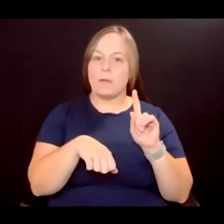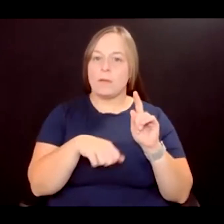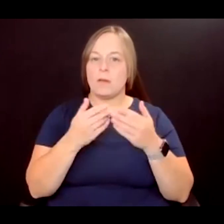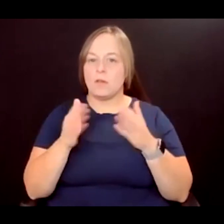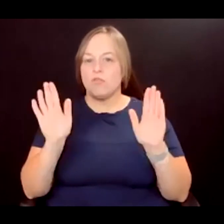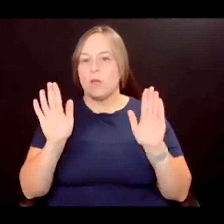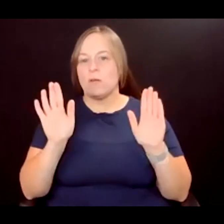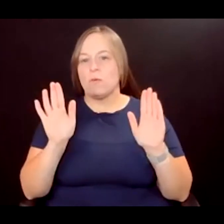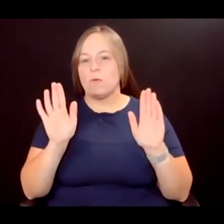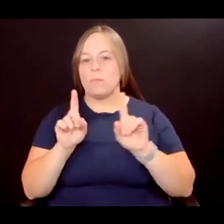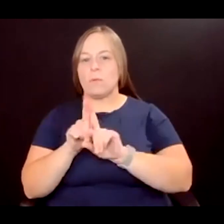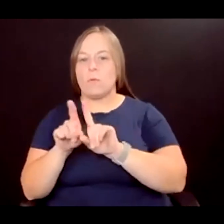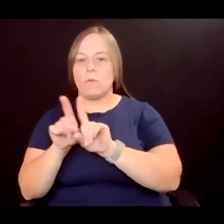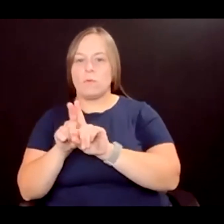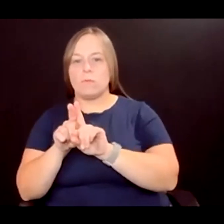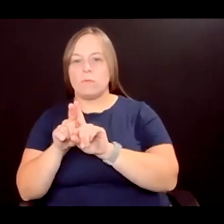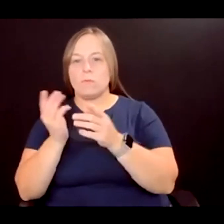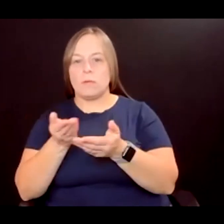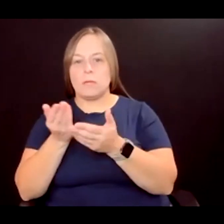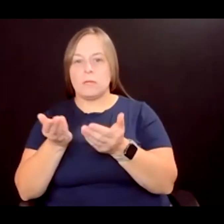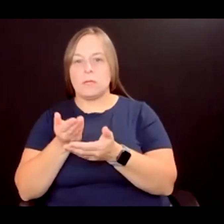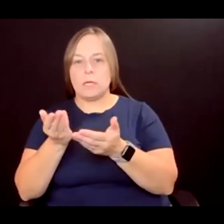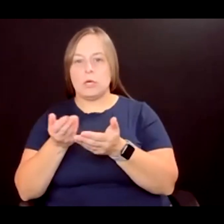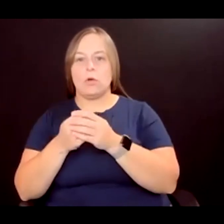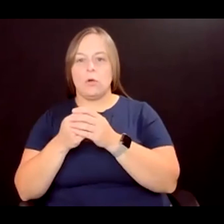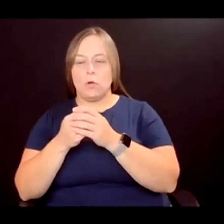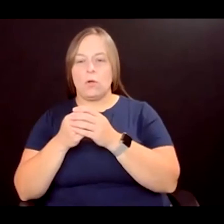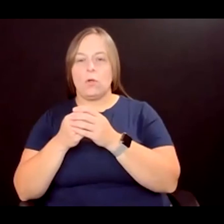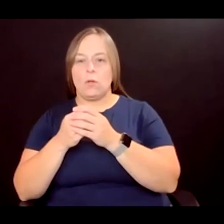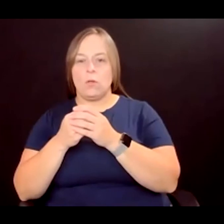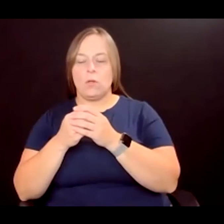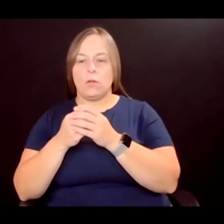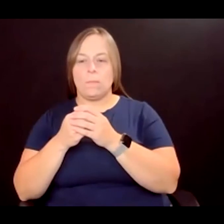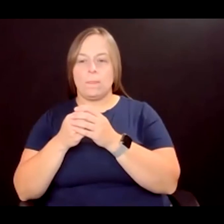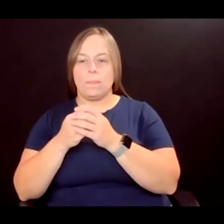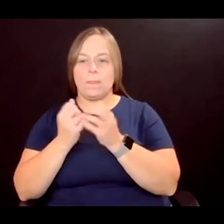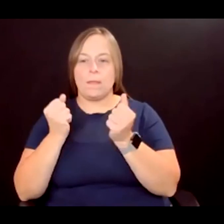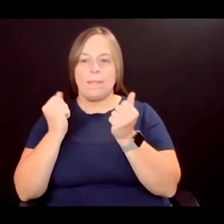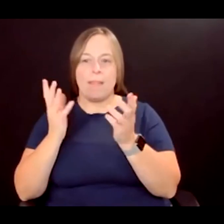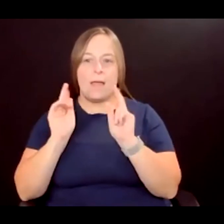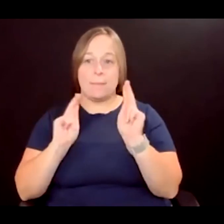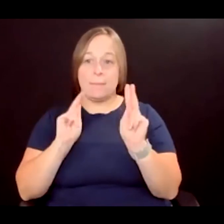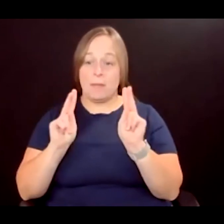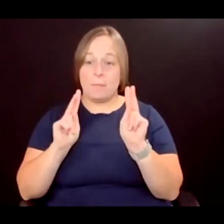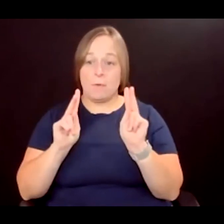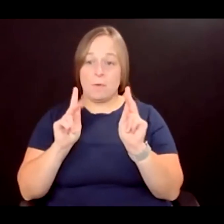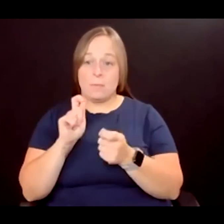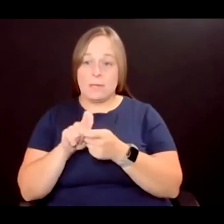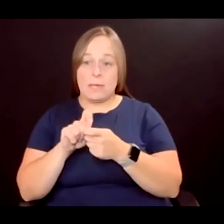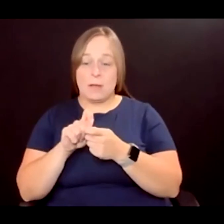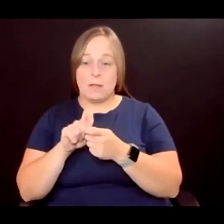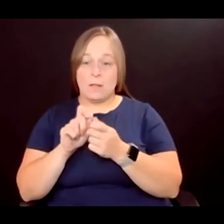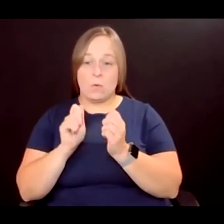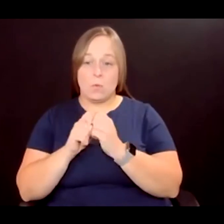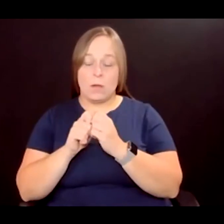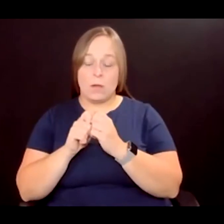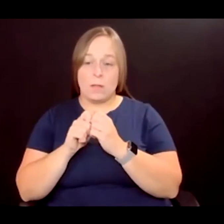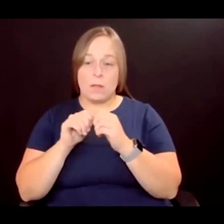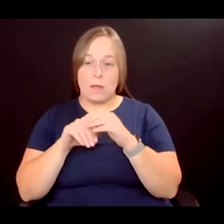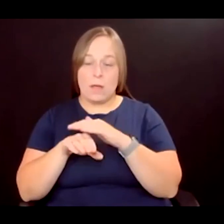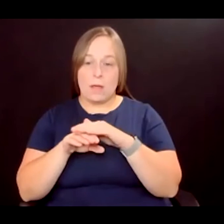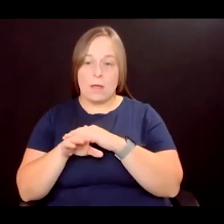you can work from home, I think that you should be given that opportunity. I think that's one of the